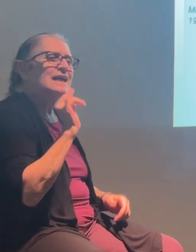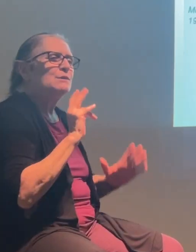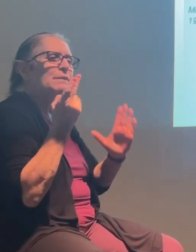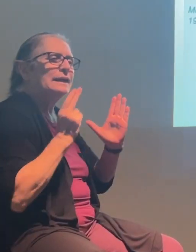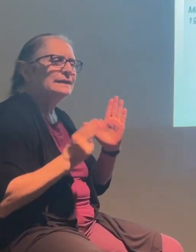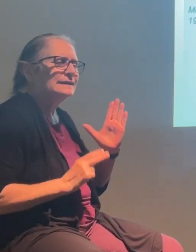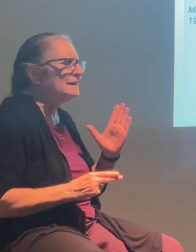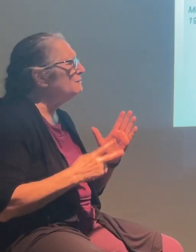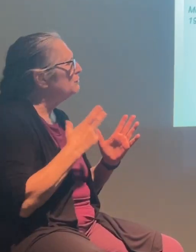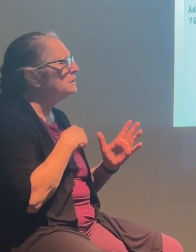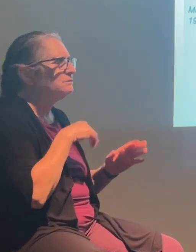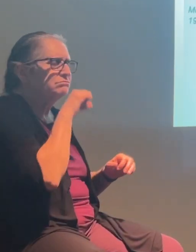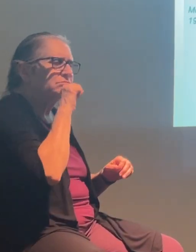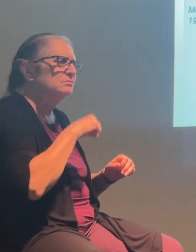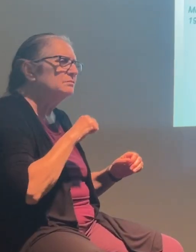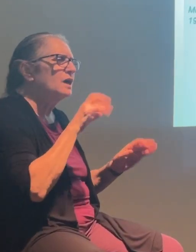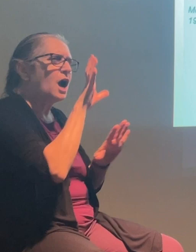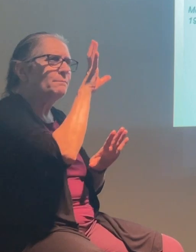compositions.